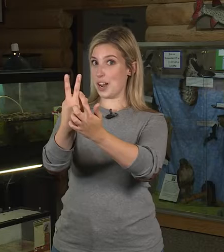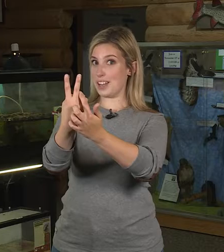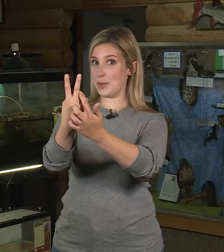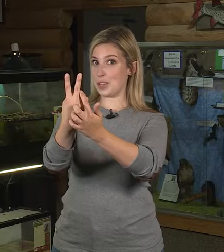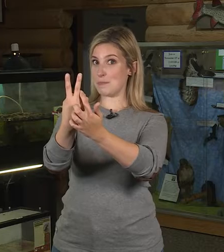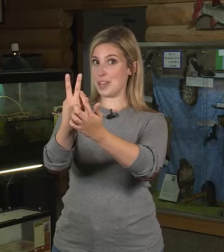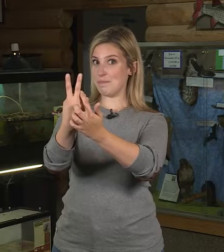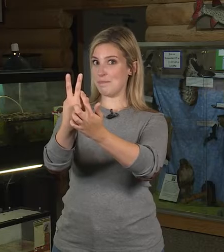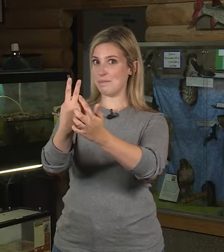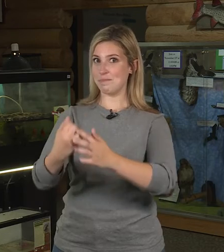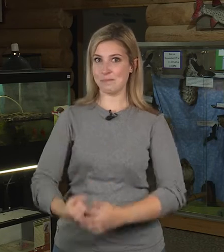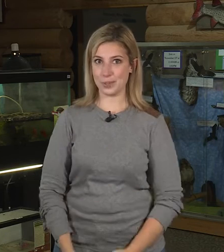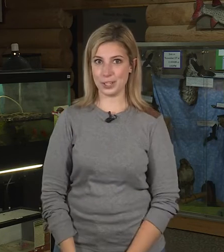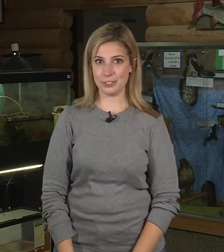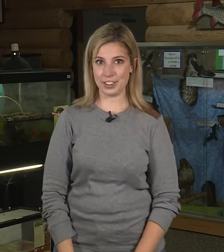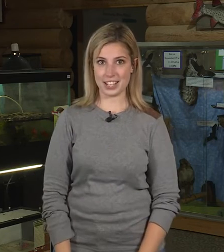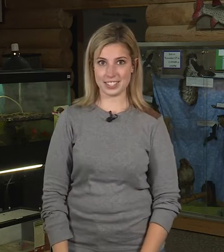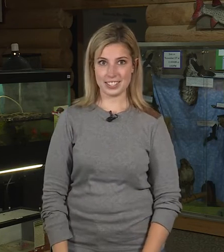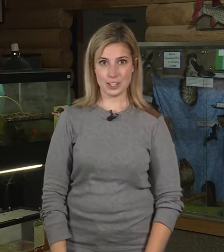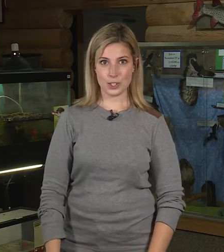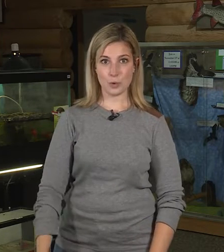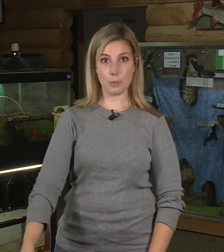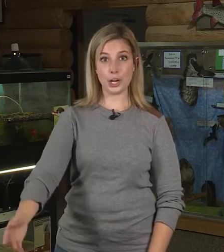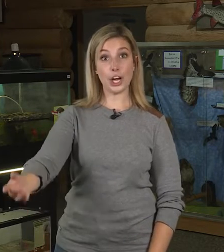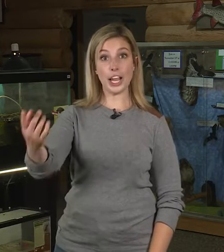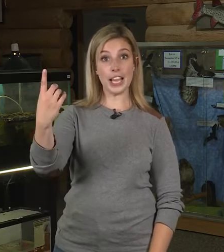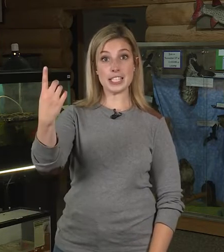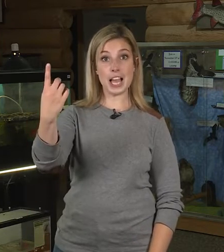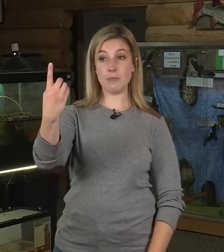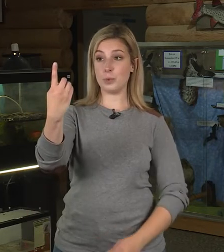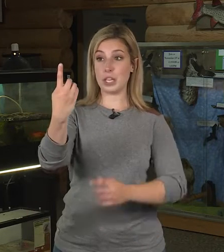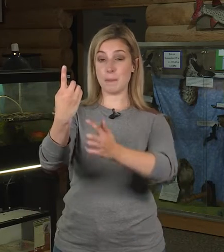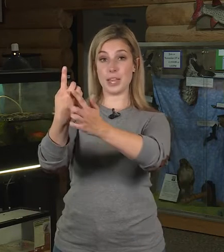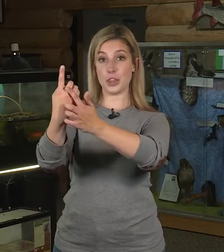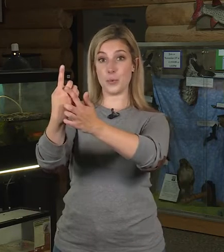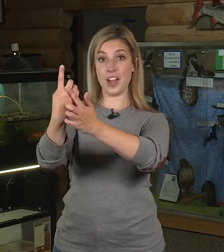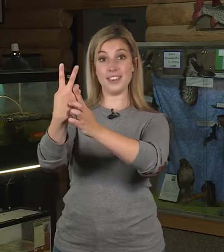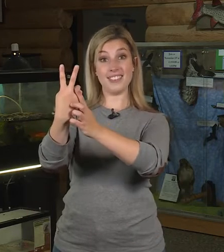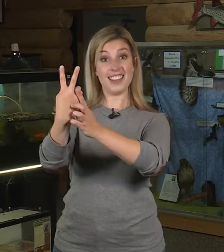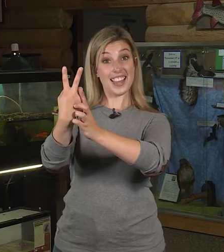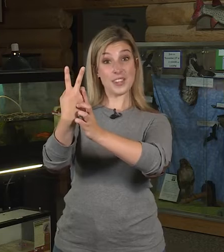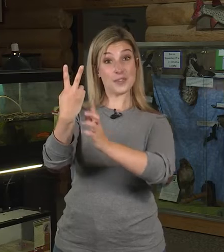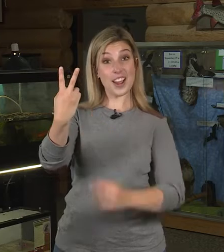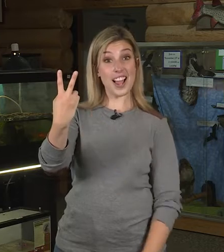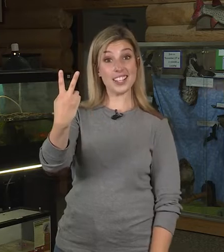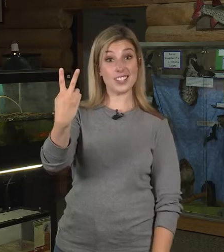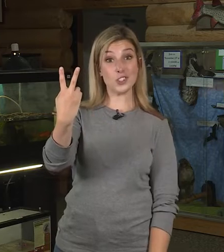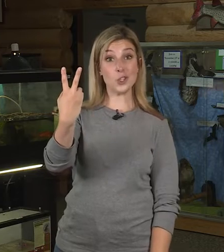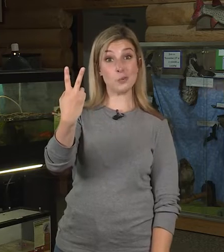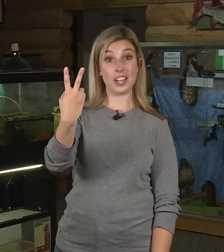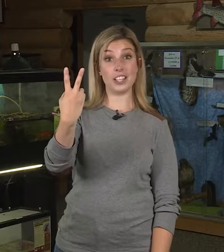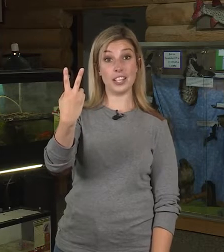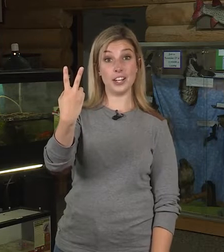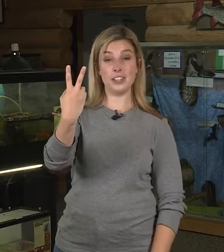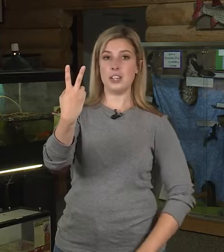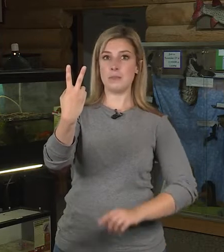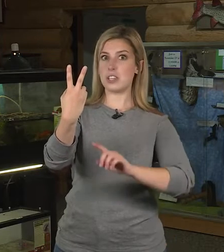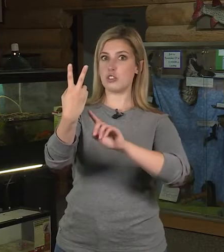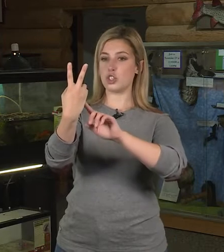it with me? Perfect. So we'll bring our hand up. We can make the 1, and then we're adding a 2 right here, making sure